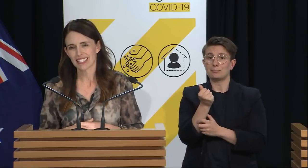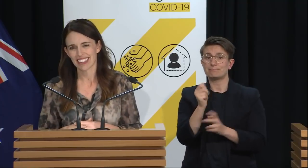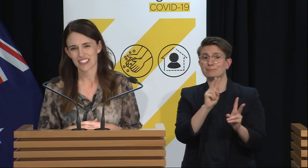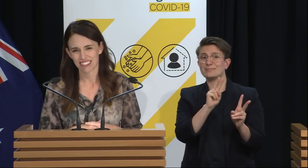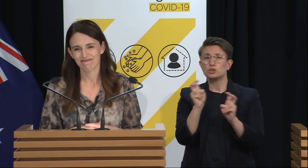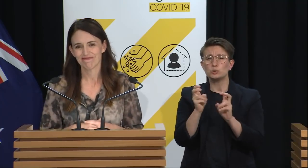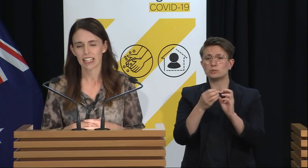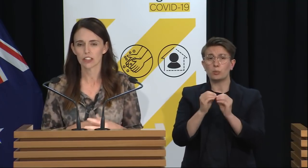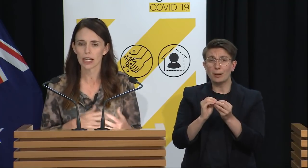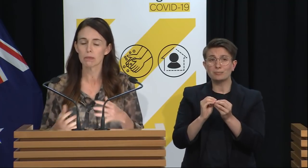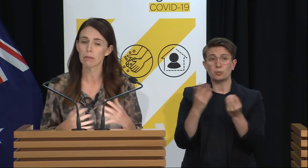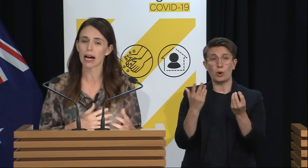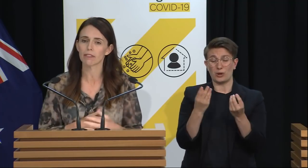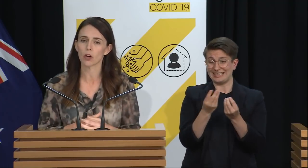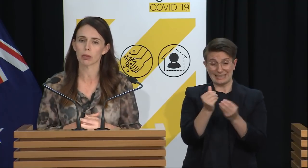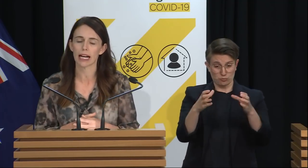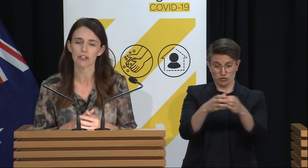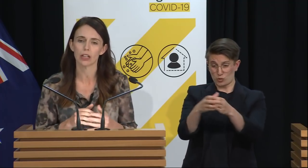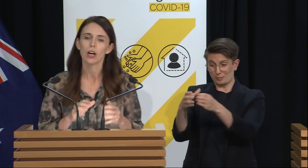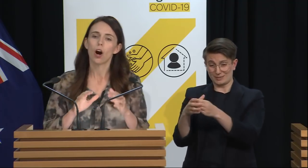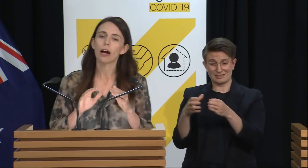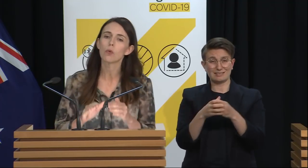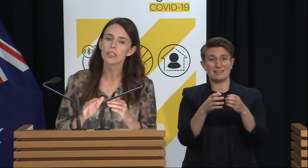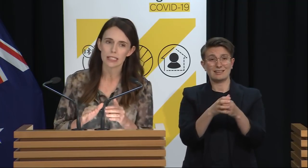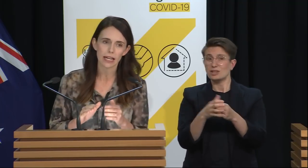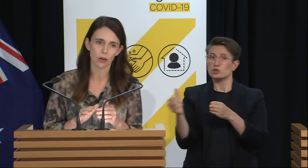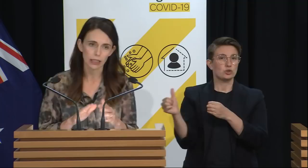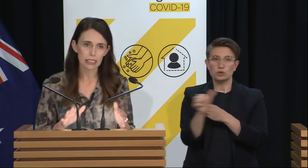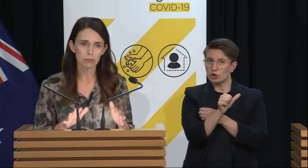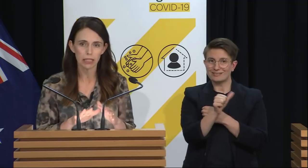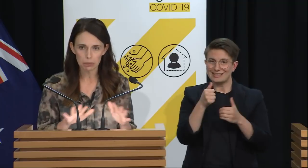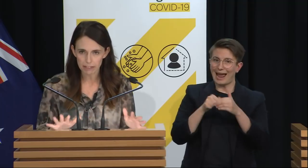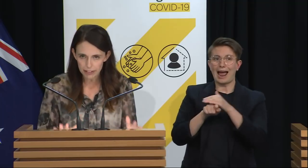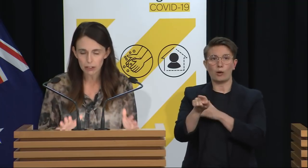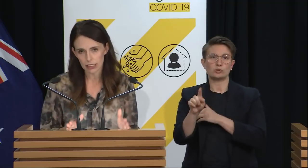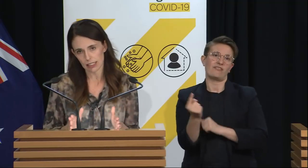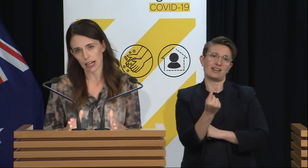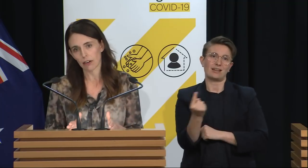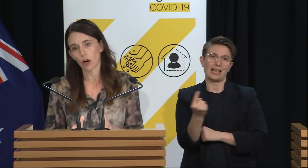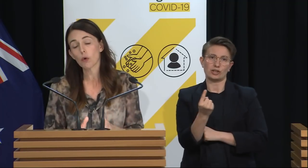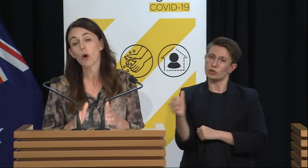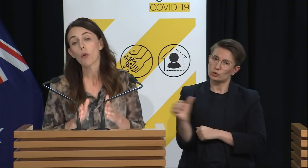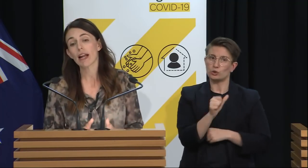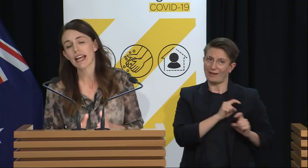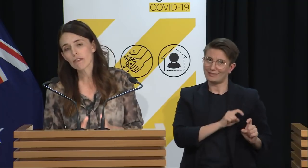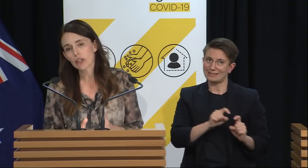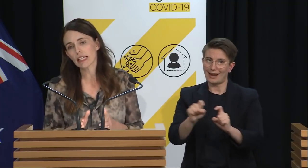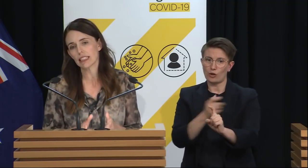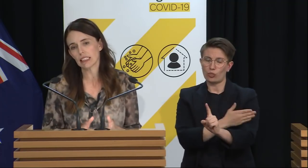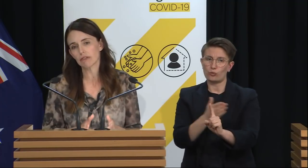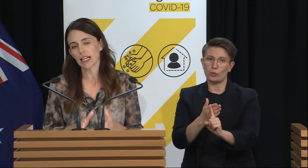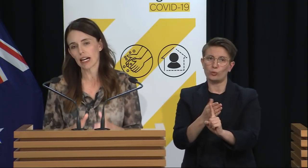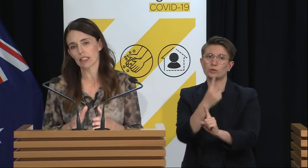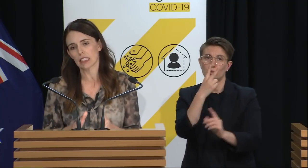come out of isolation. And so that's been part of the complication. I would say, though, and let's be fair in this scenario, We have not